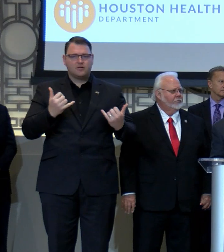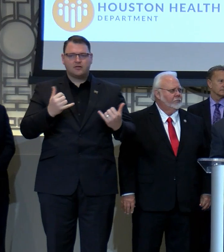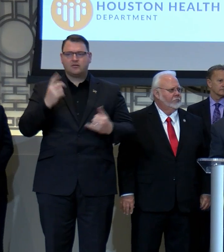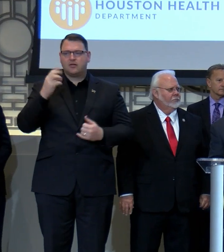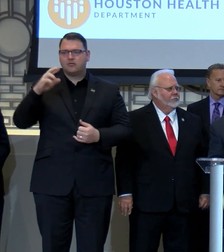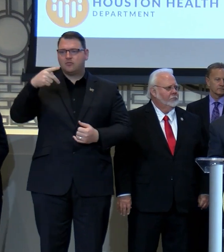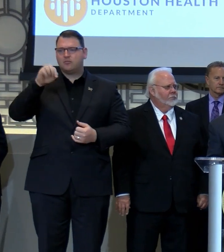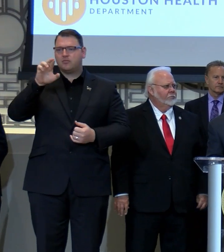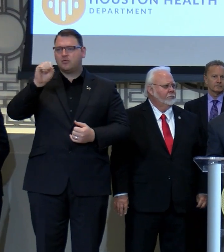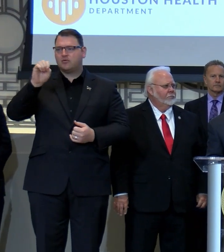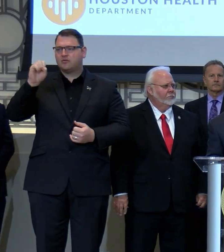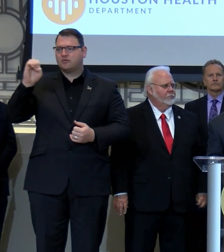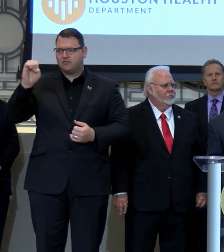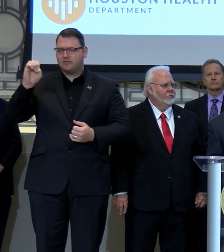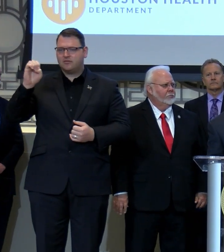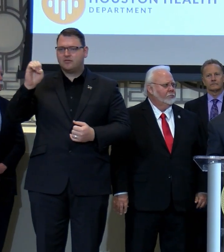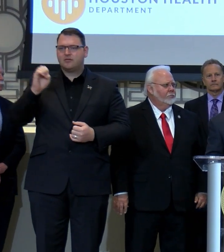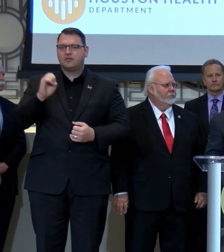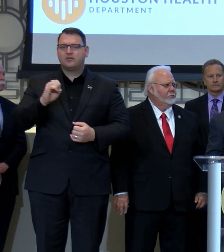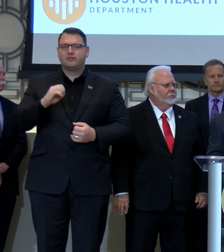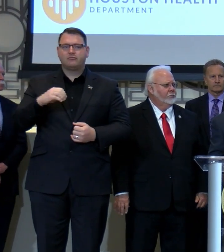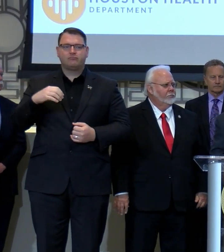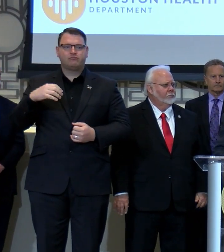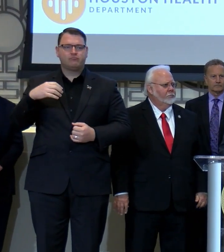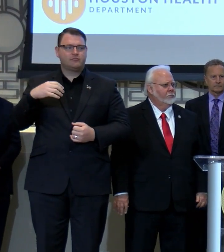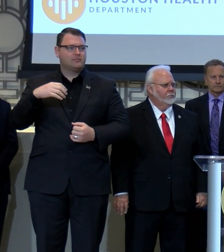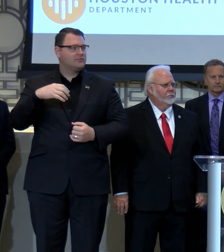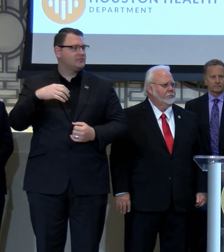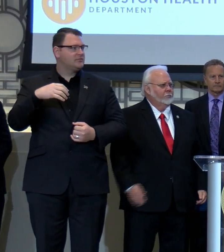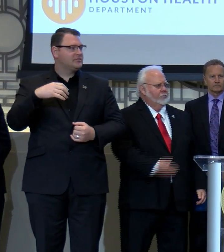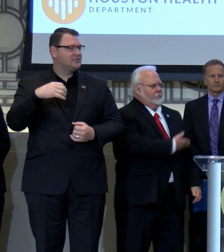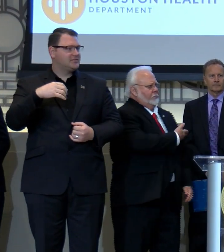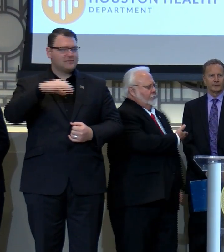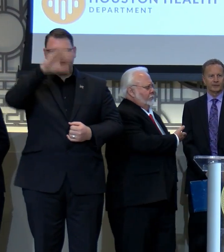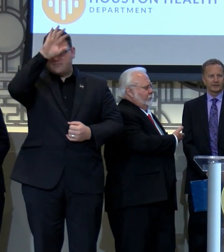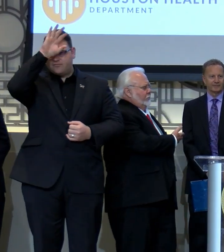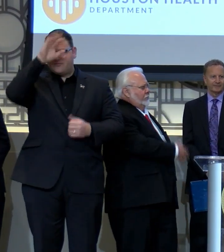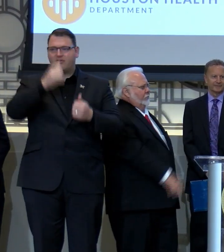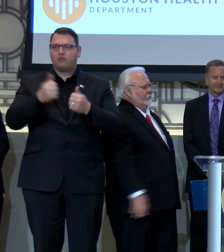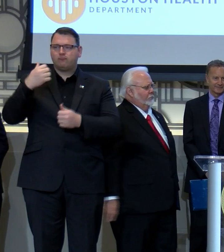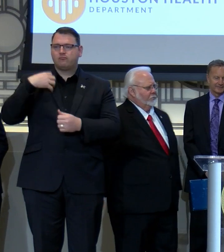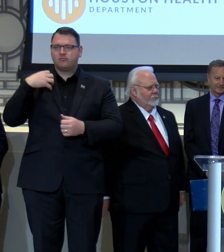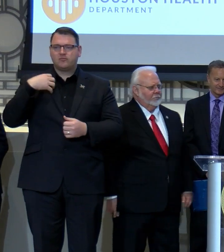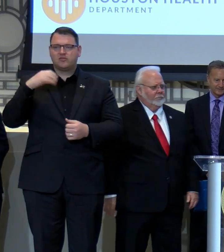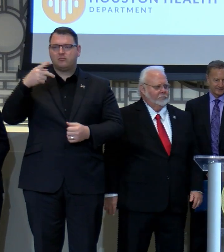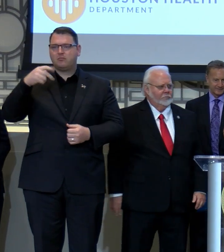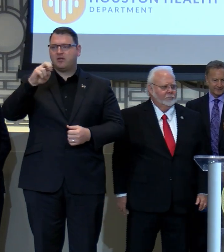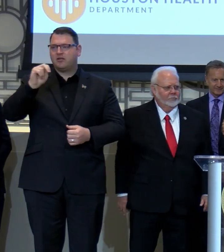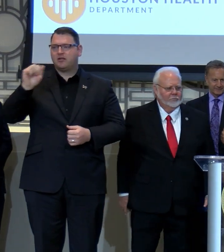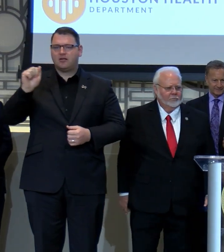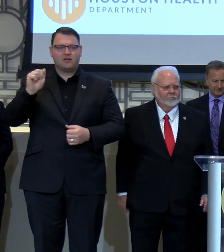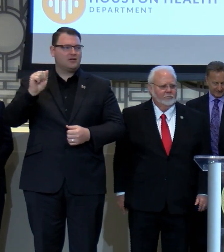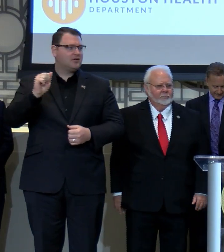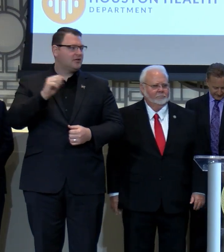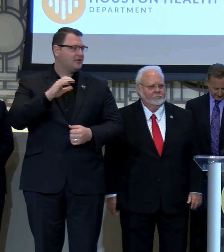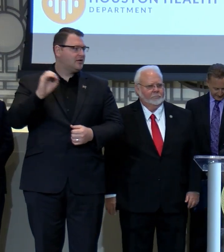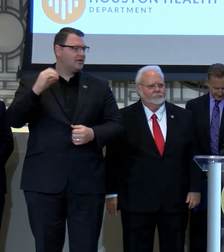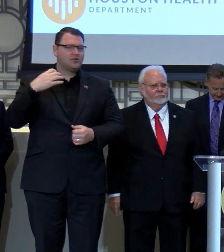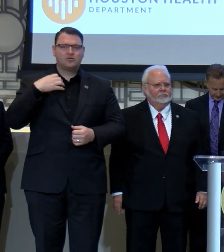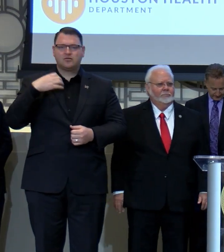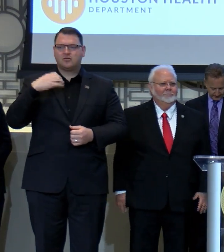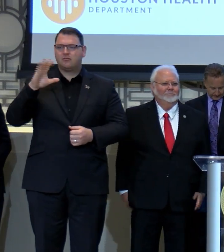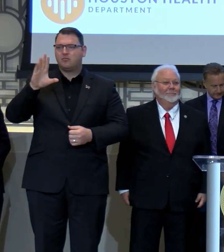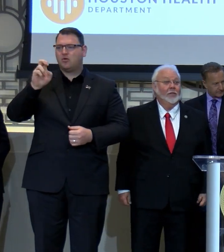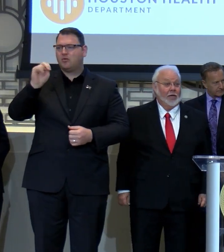Dr. Pers, Chief Pena, who am I missing? Chief Bunick over Office